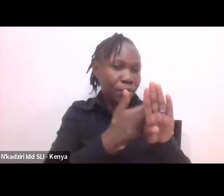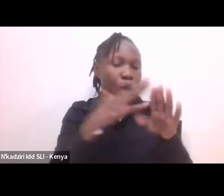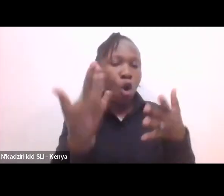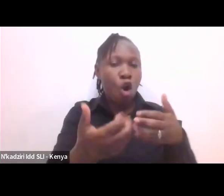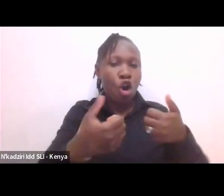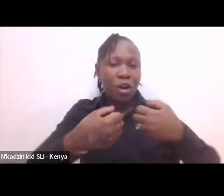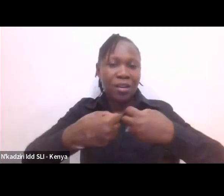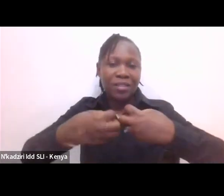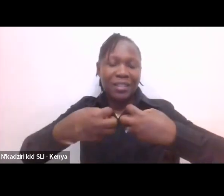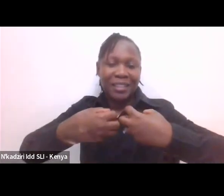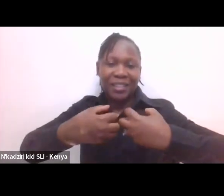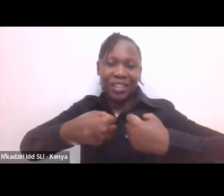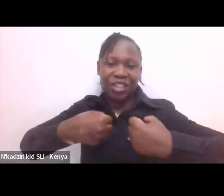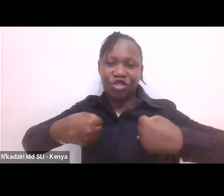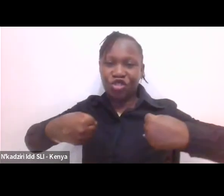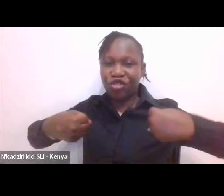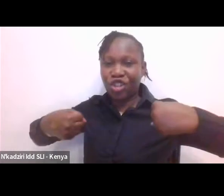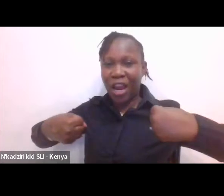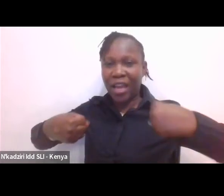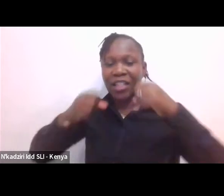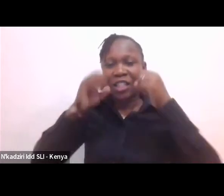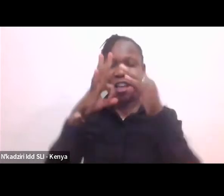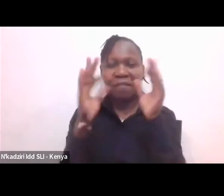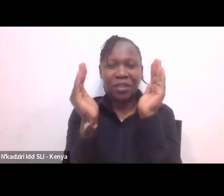they were too small.